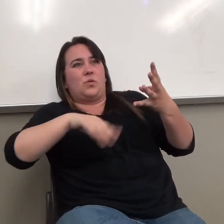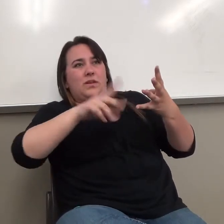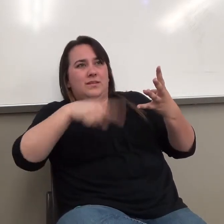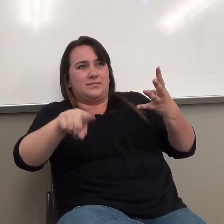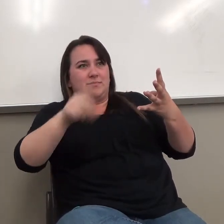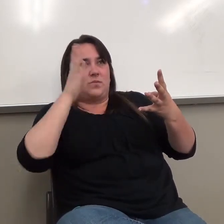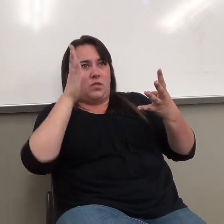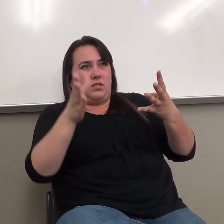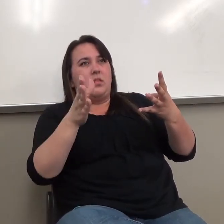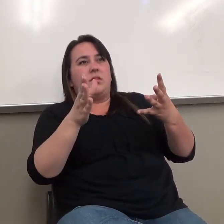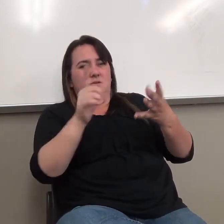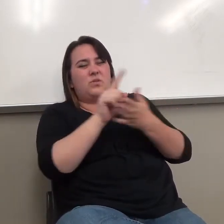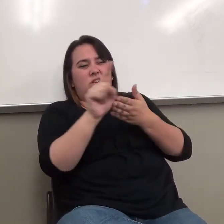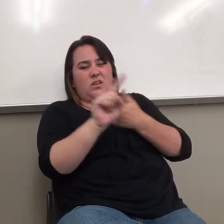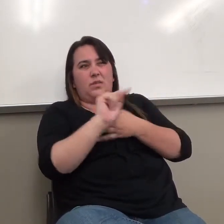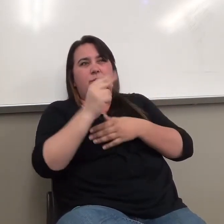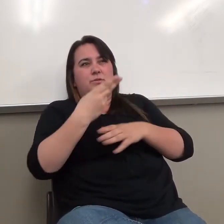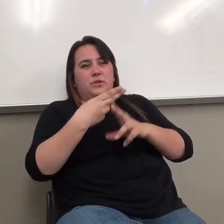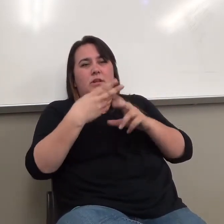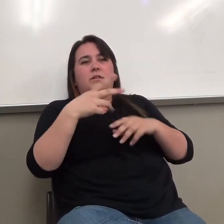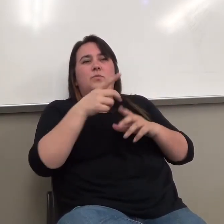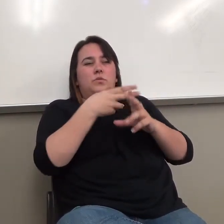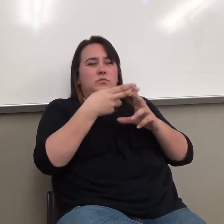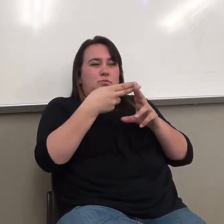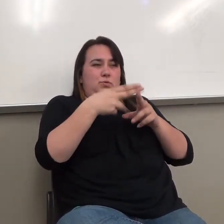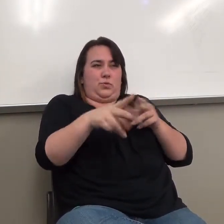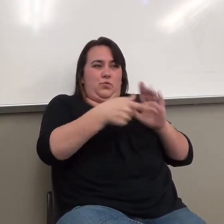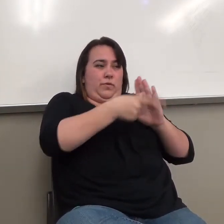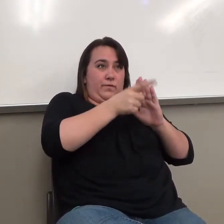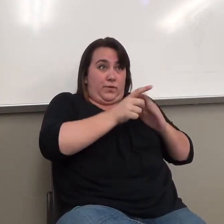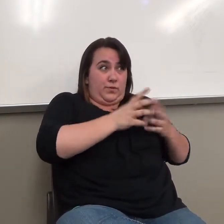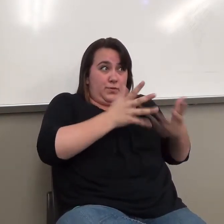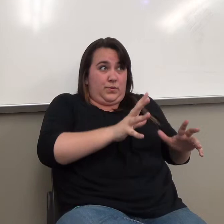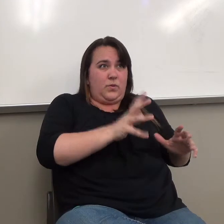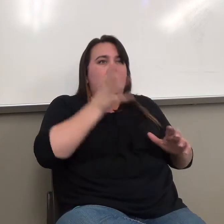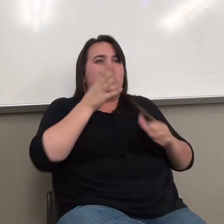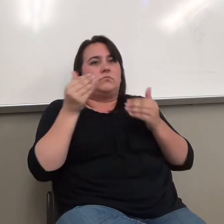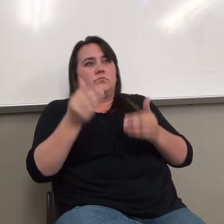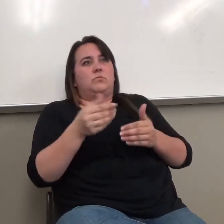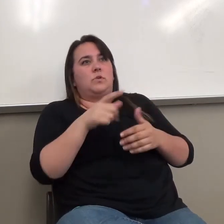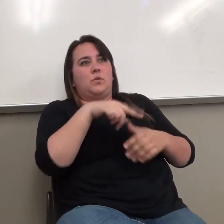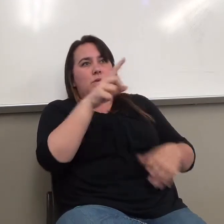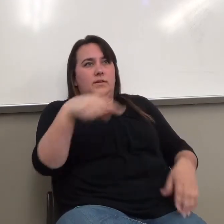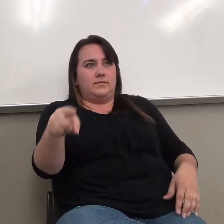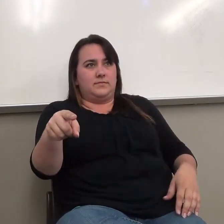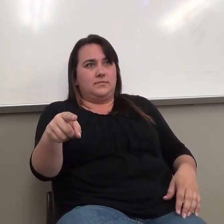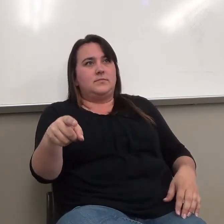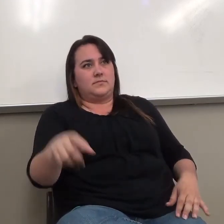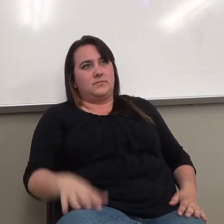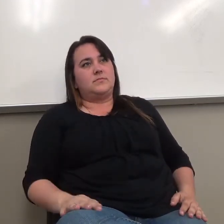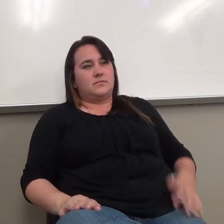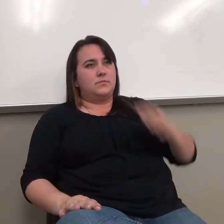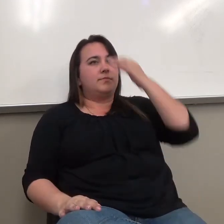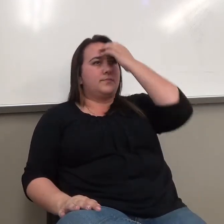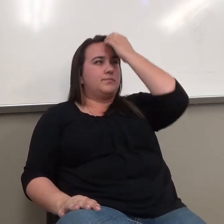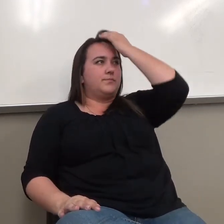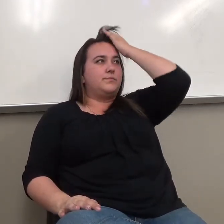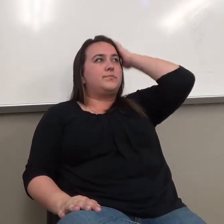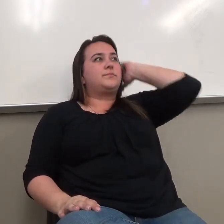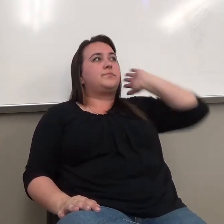will briefly review all those things, and then you'll have to do more questions on them, okay? So, and then